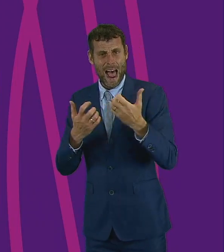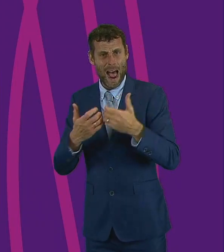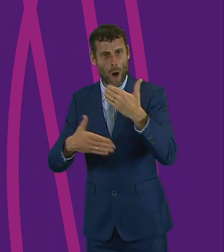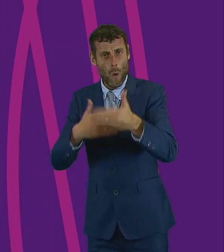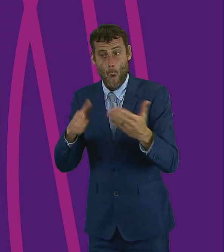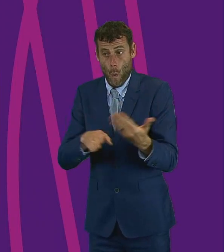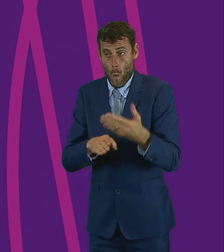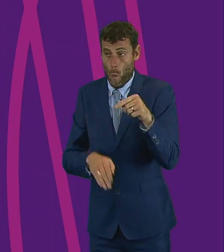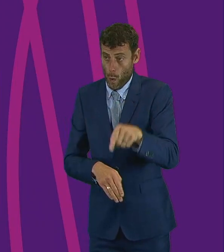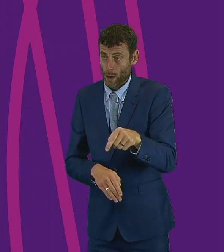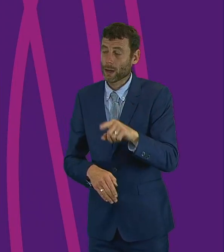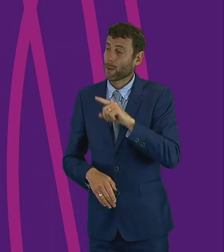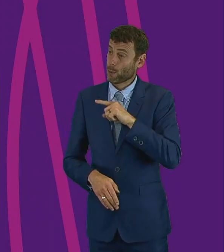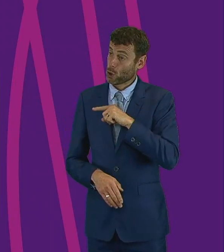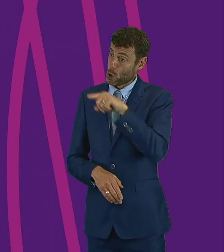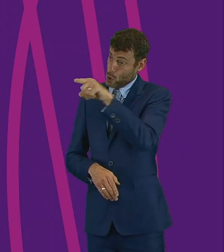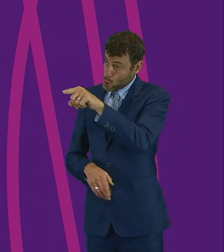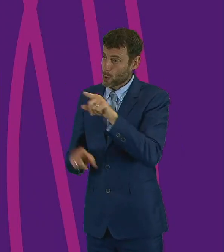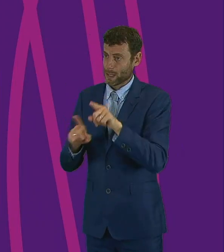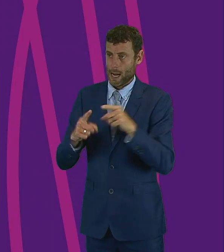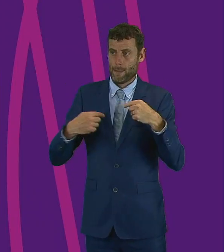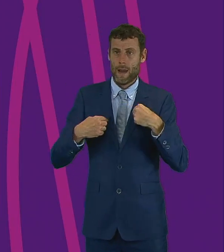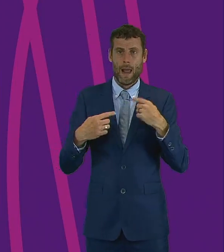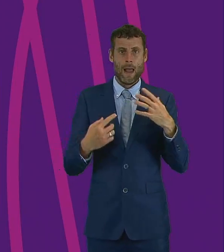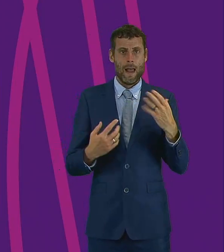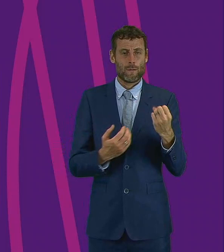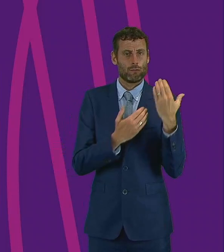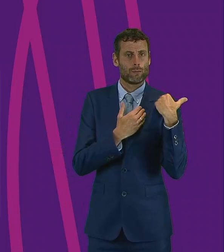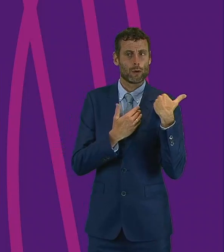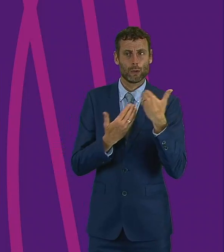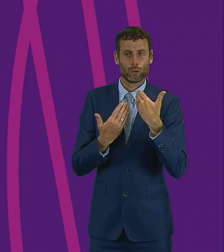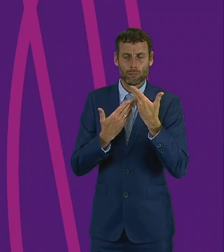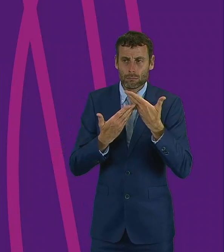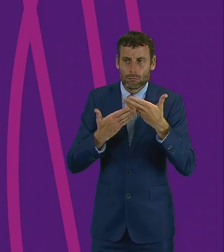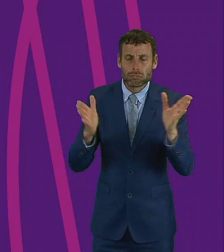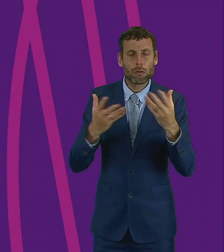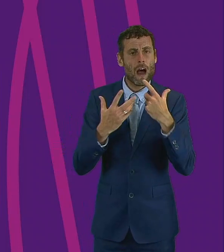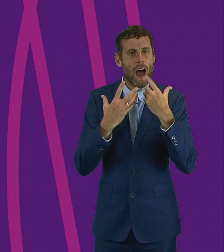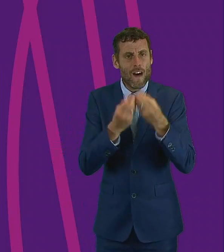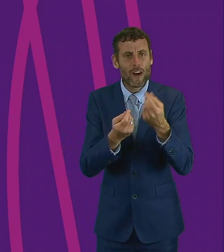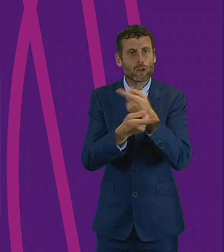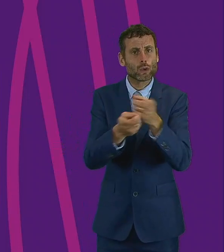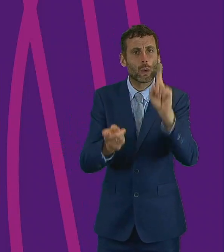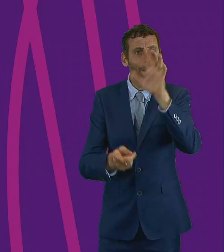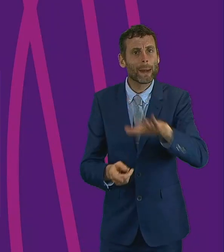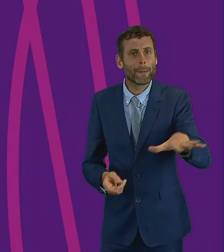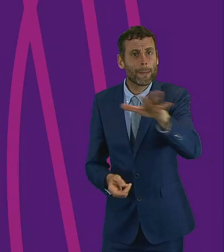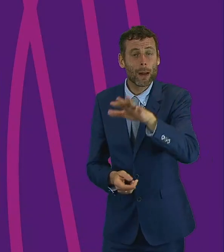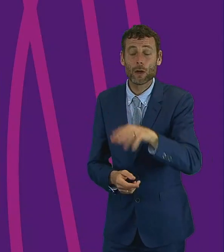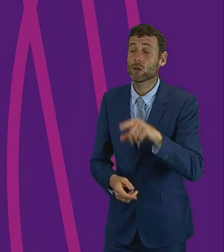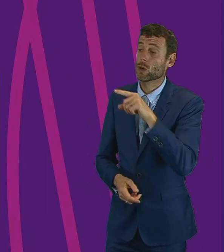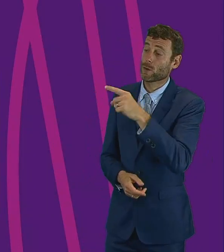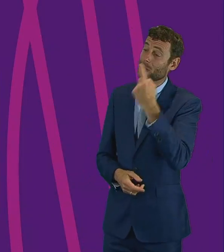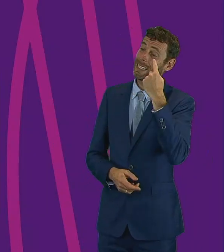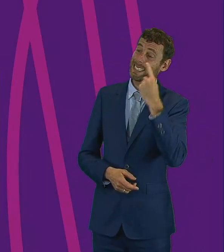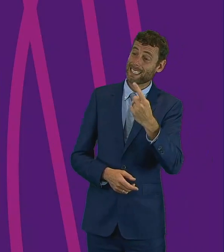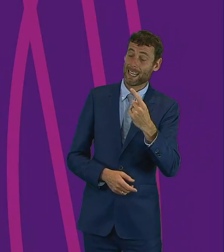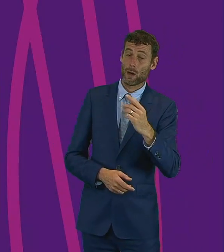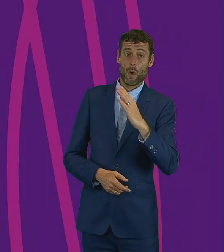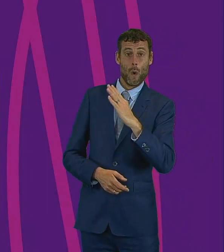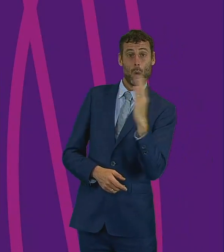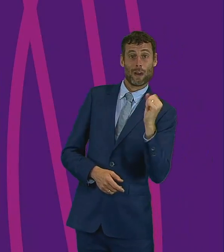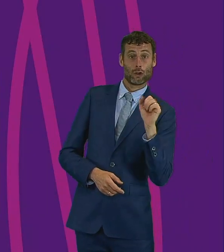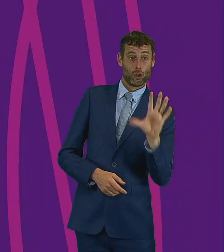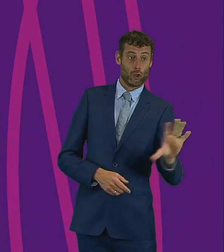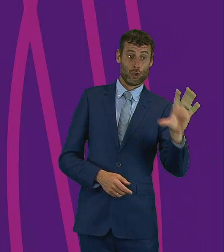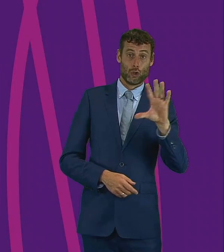the people across Scotland. And if we look across the UK right now, the kind of restrictions that are now in place in the west of Scotland have been in